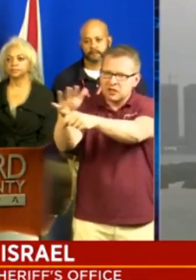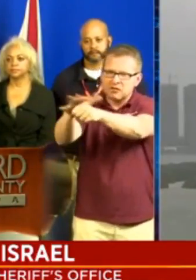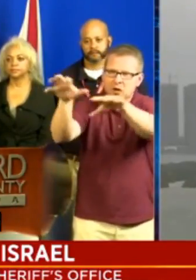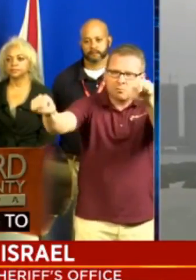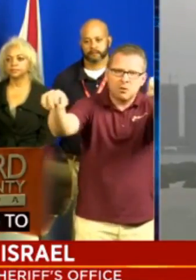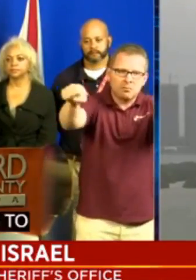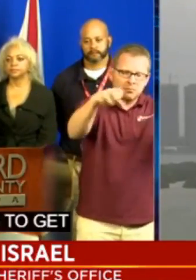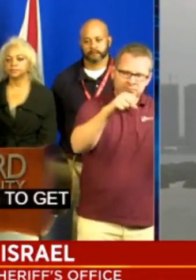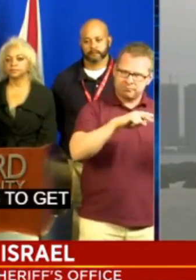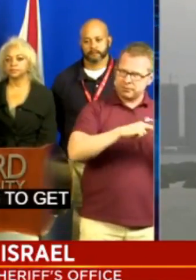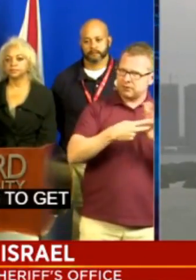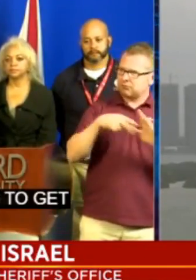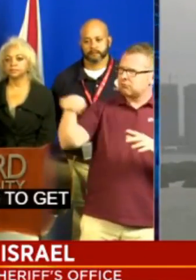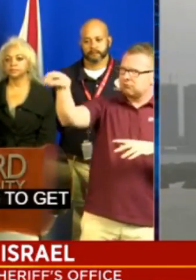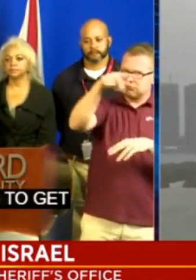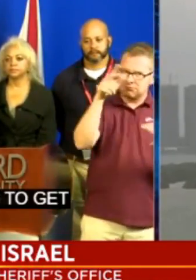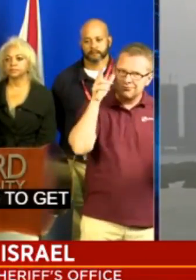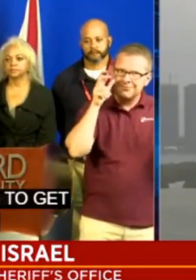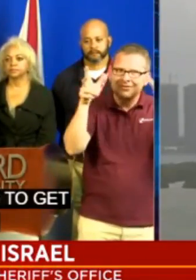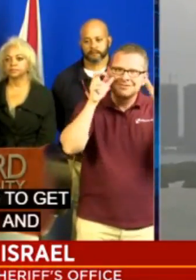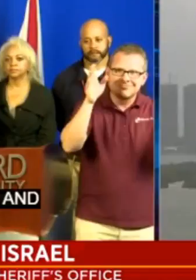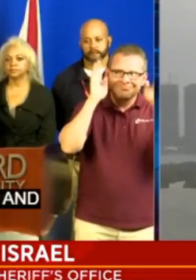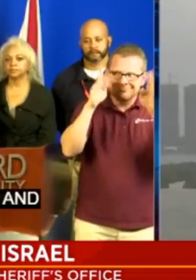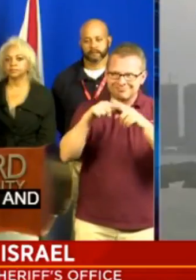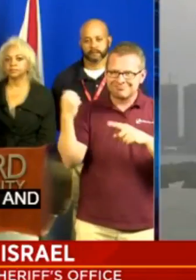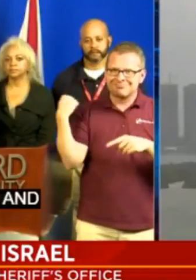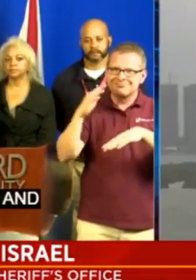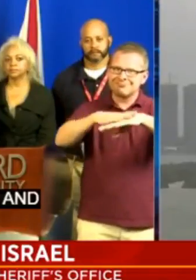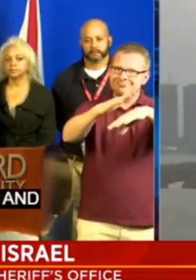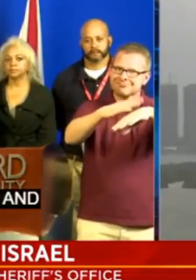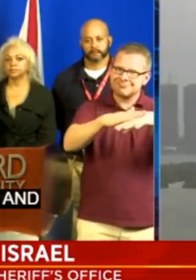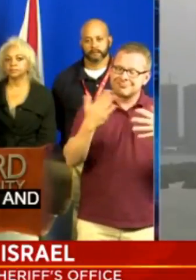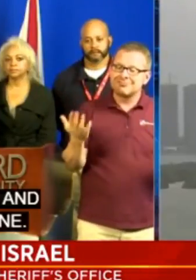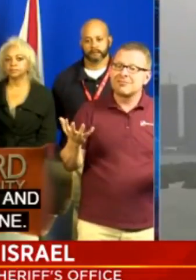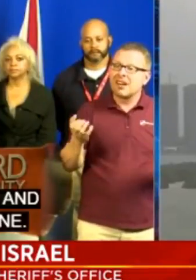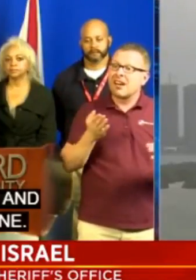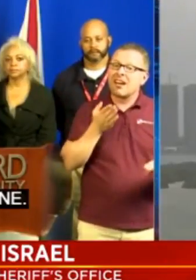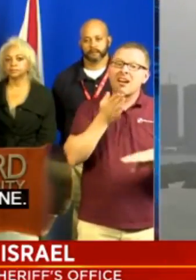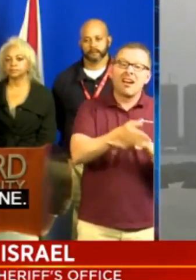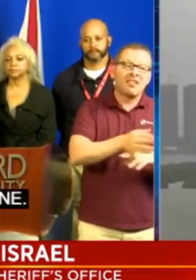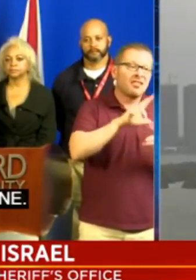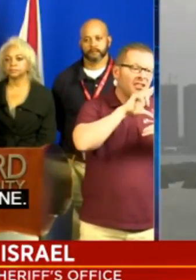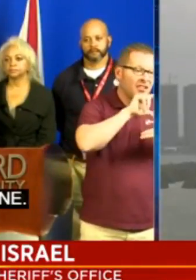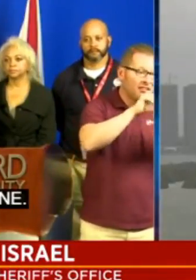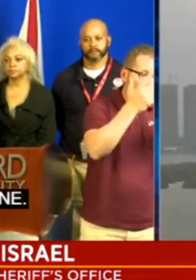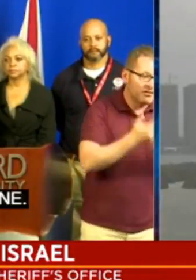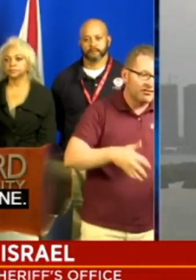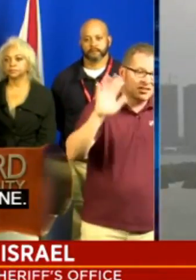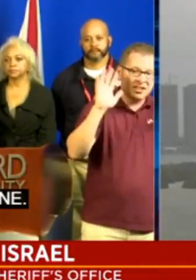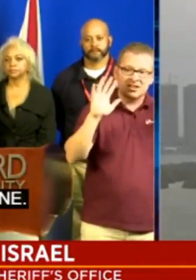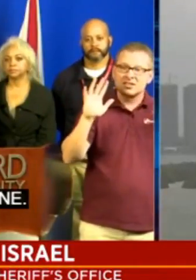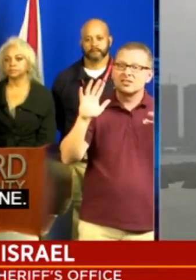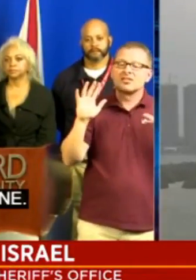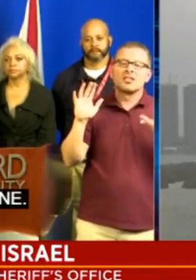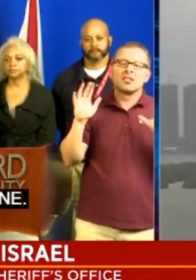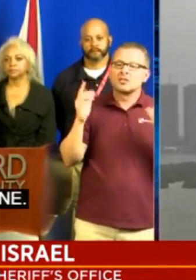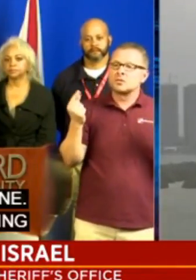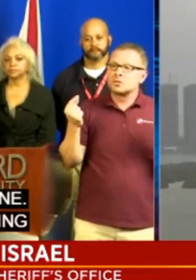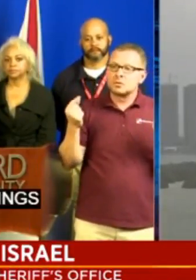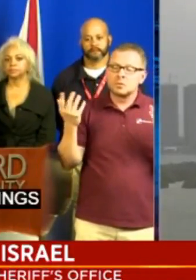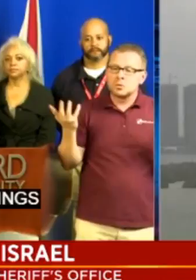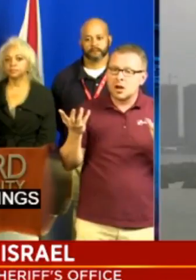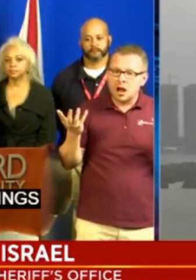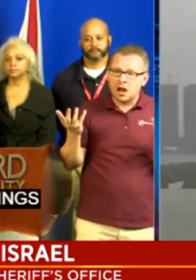few things once the storm passes and we have the aftermath. Stay, as Juliet said, stay away